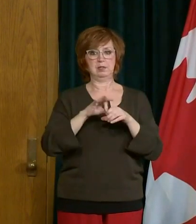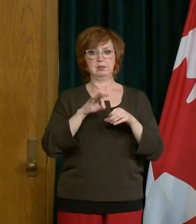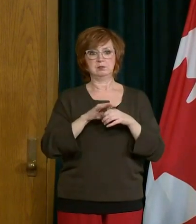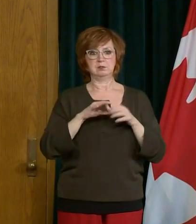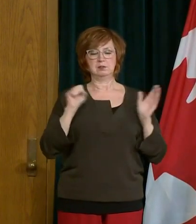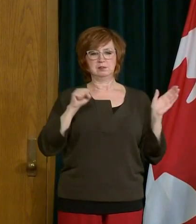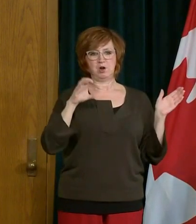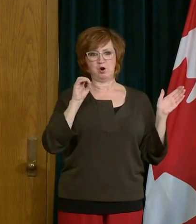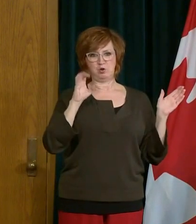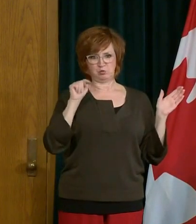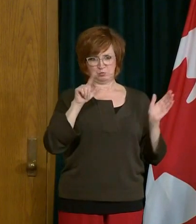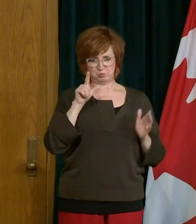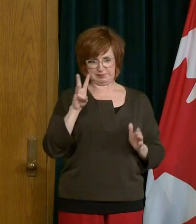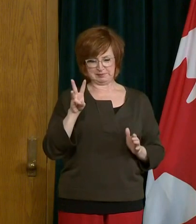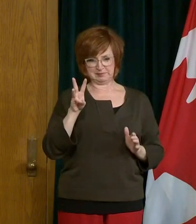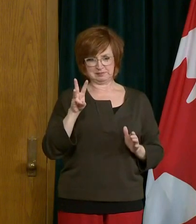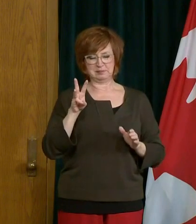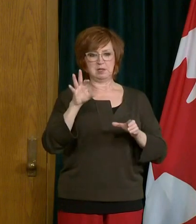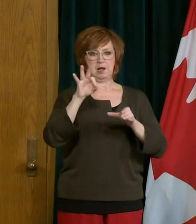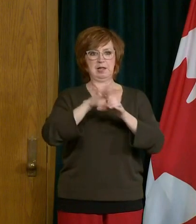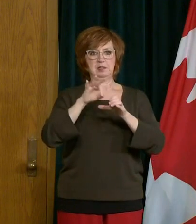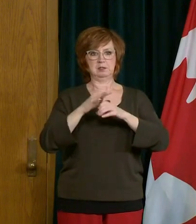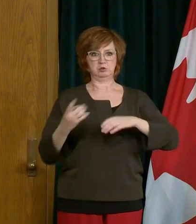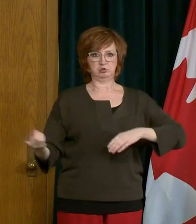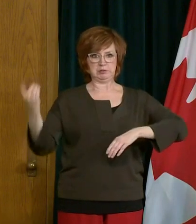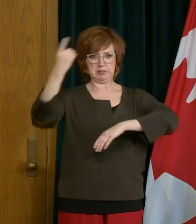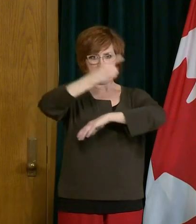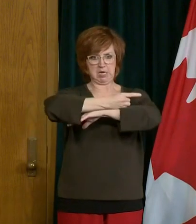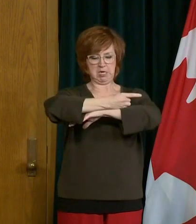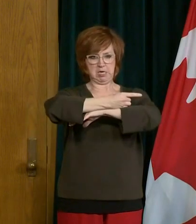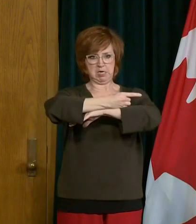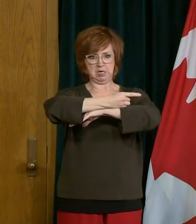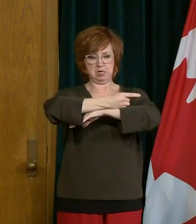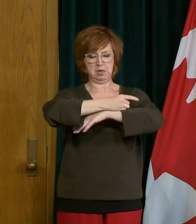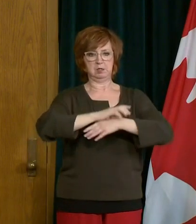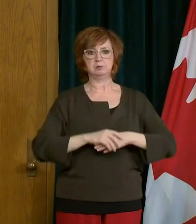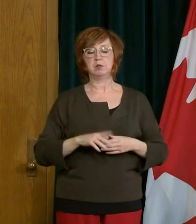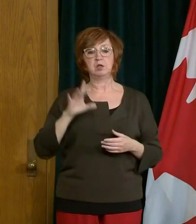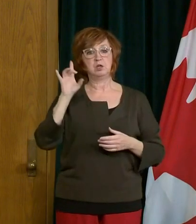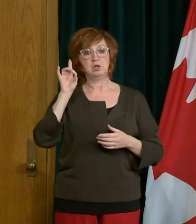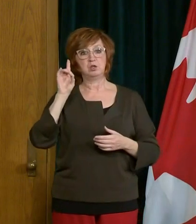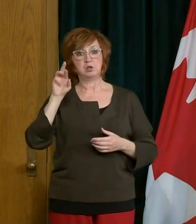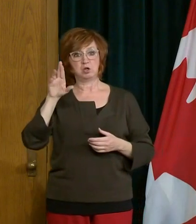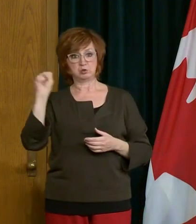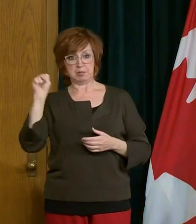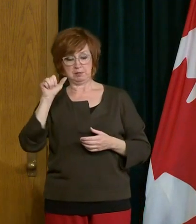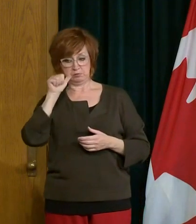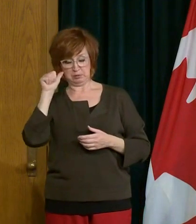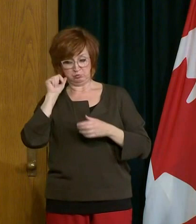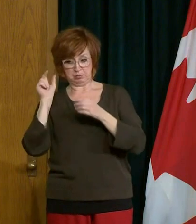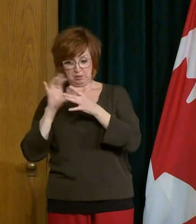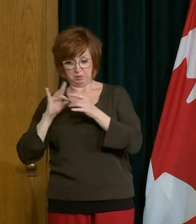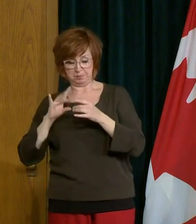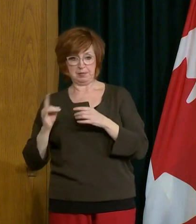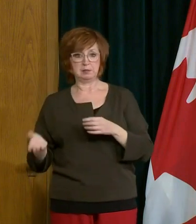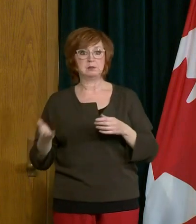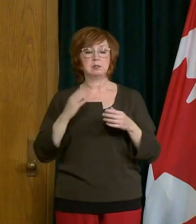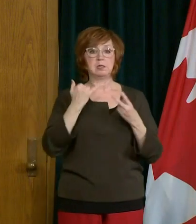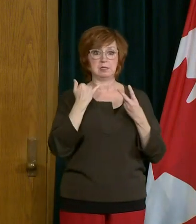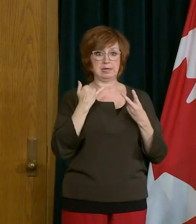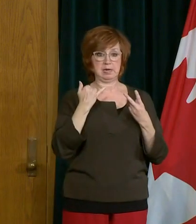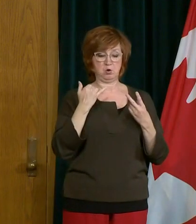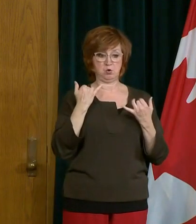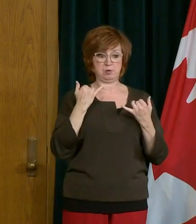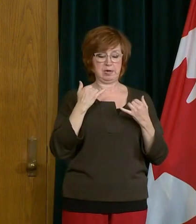Yeah, October 26th is the planned election date, and as Dr. Shahab had stated yesterday, we are in the process